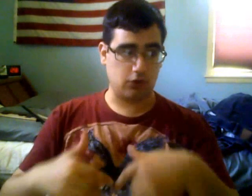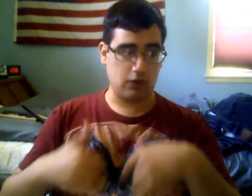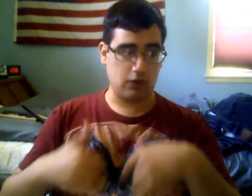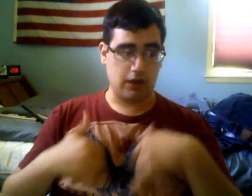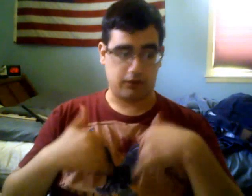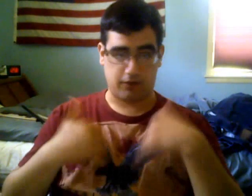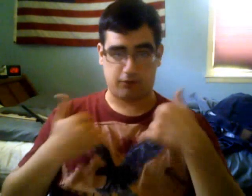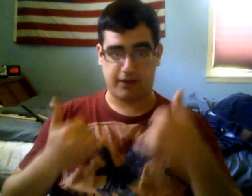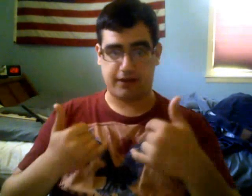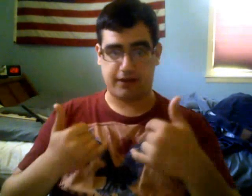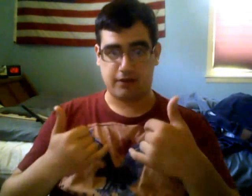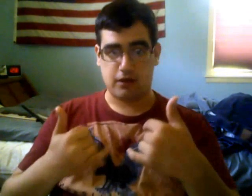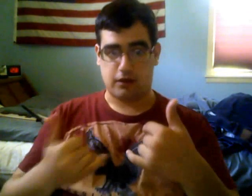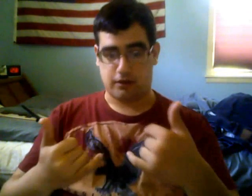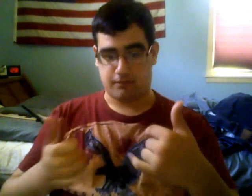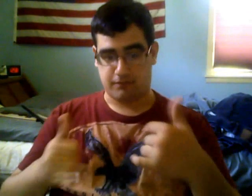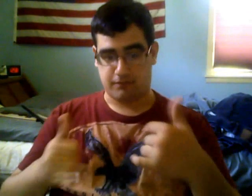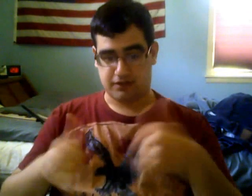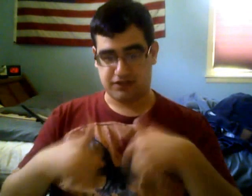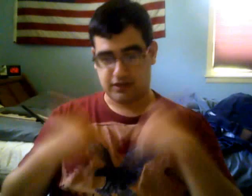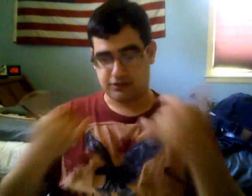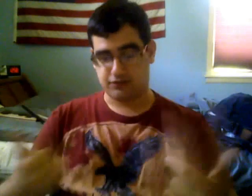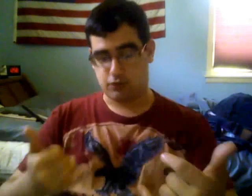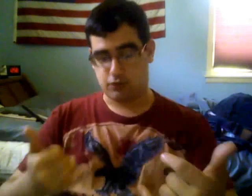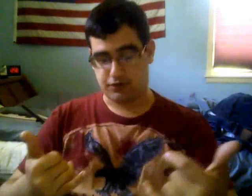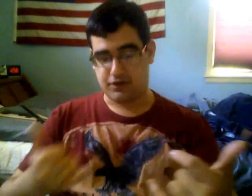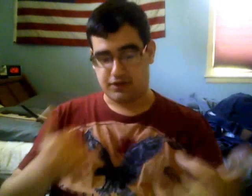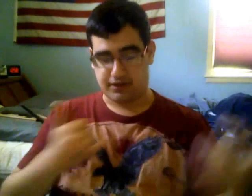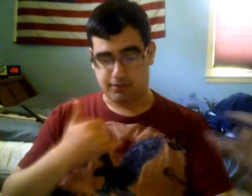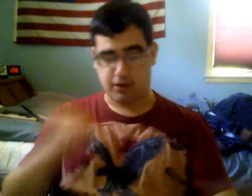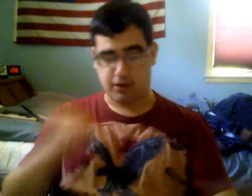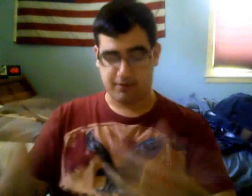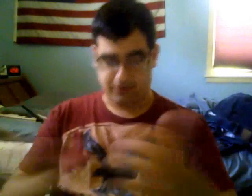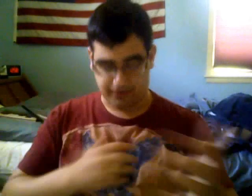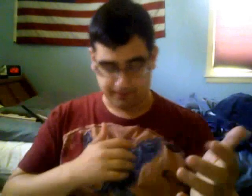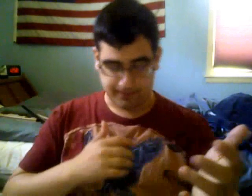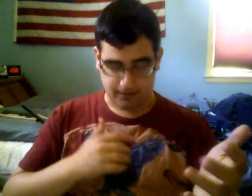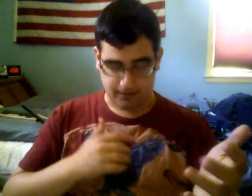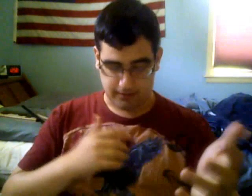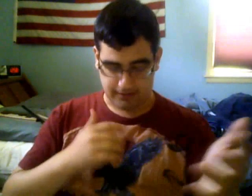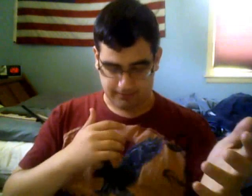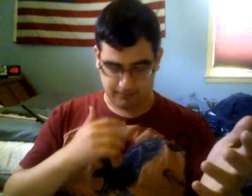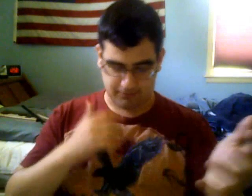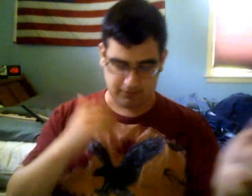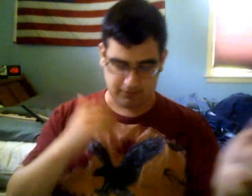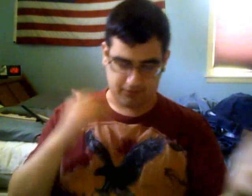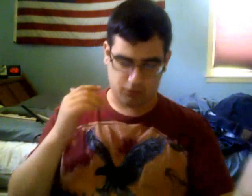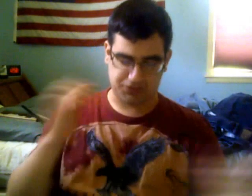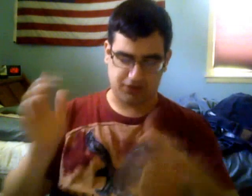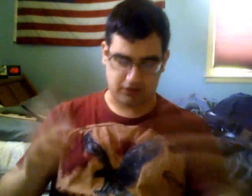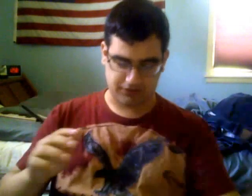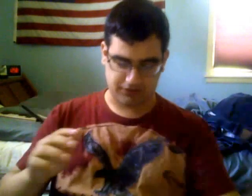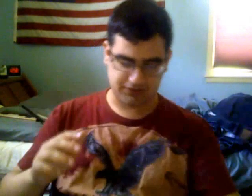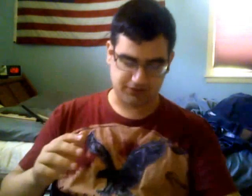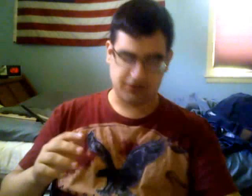So Ronald Reagan challenged Ford in the primary. But of course he lost